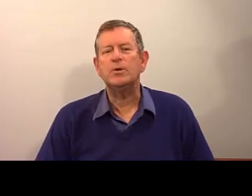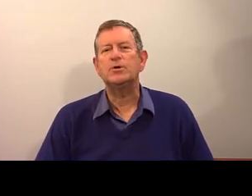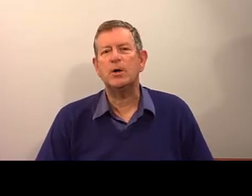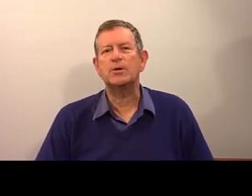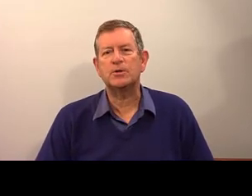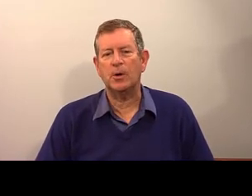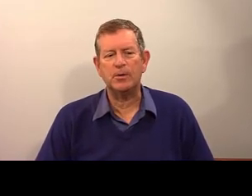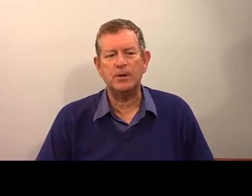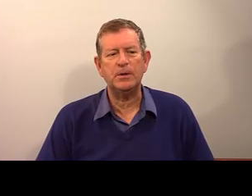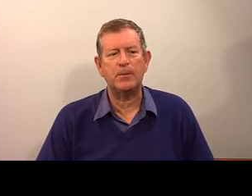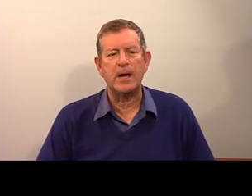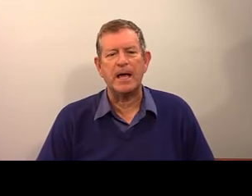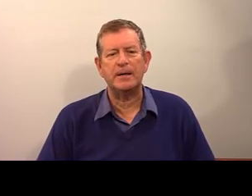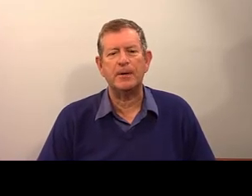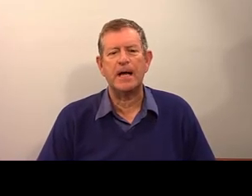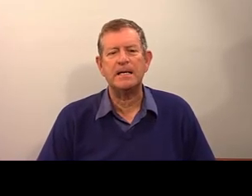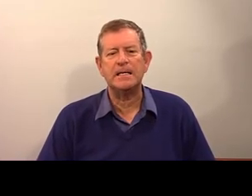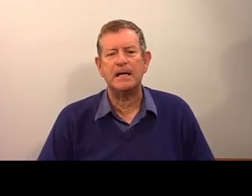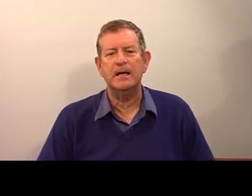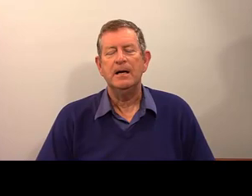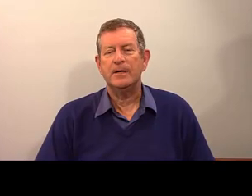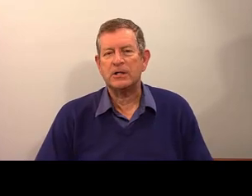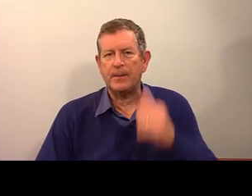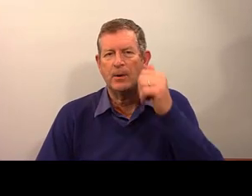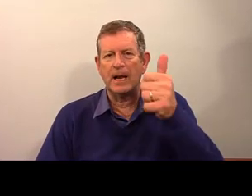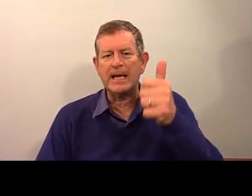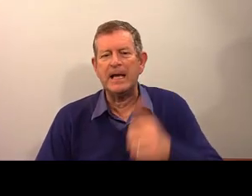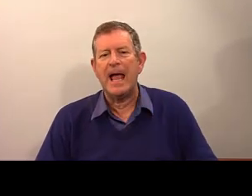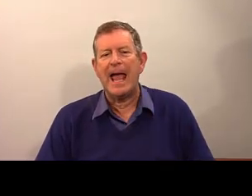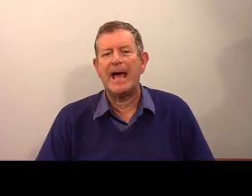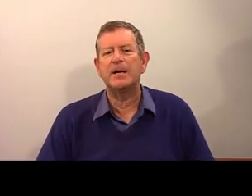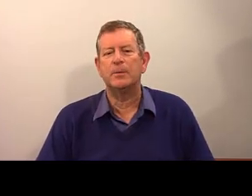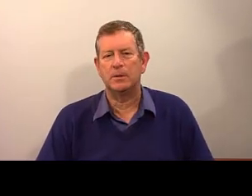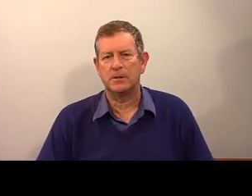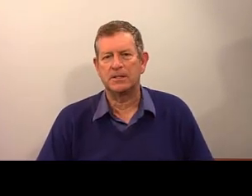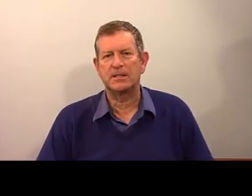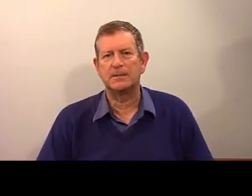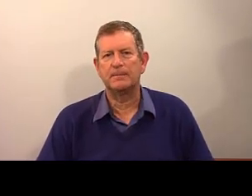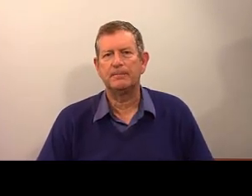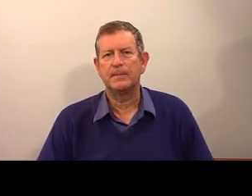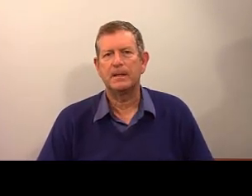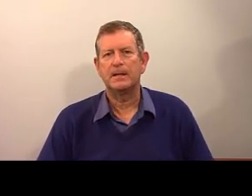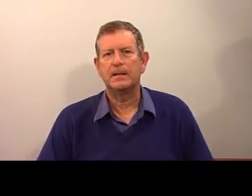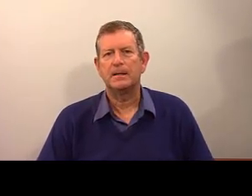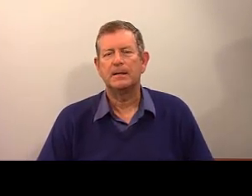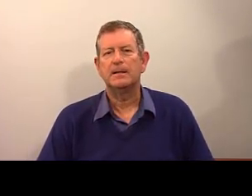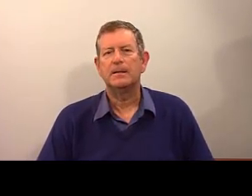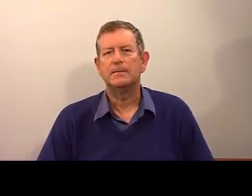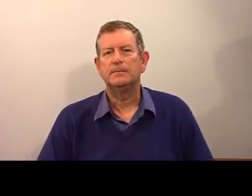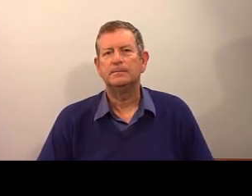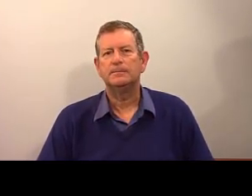You go to church, don't you? Number 19. This is about liking animals.